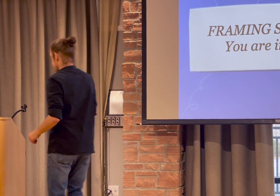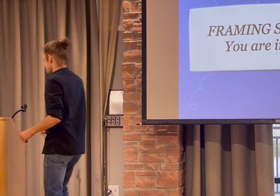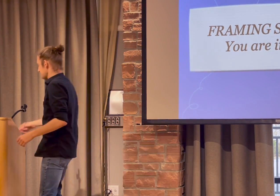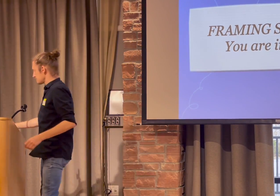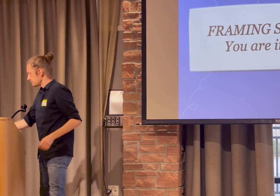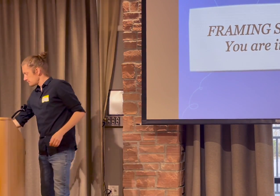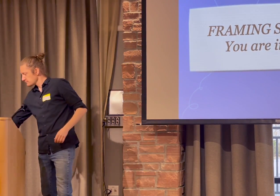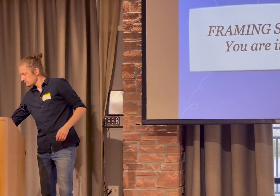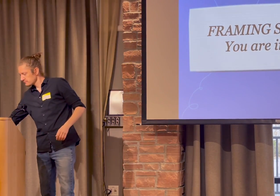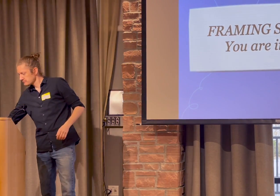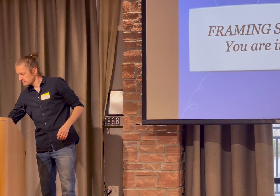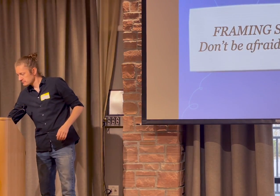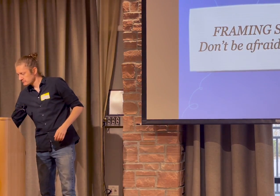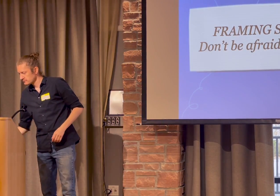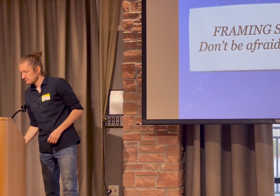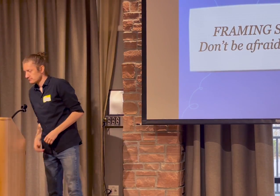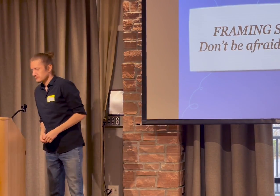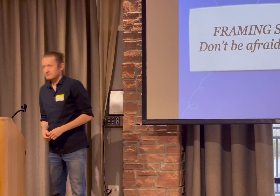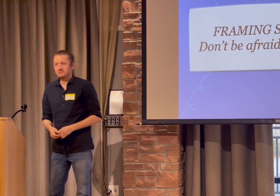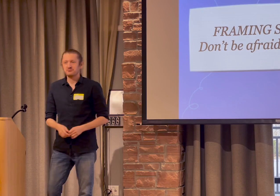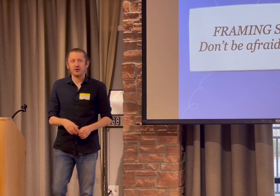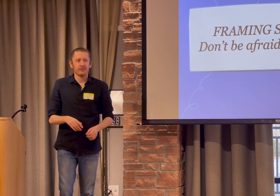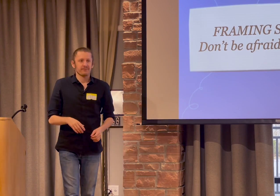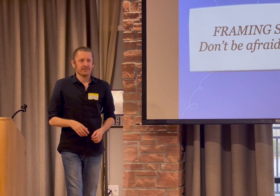You. And sometimes that's not the case, but that's another story.